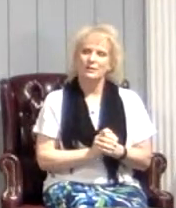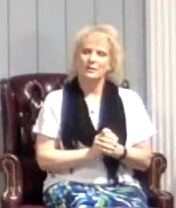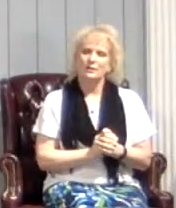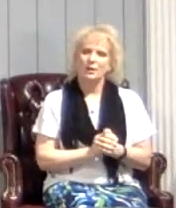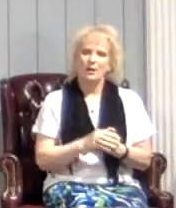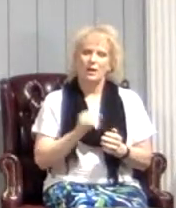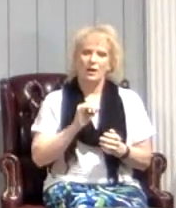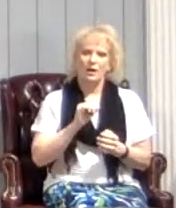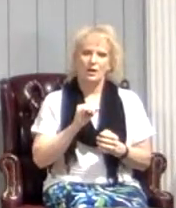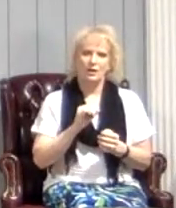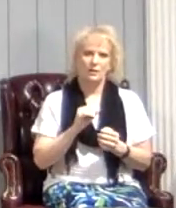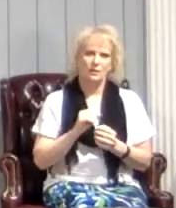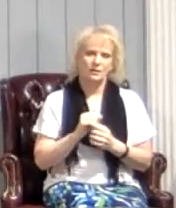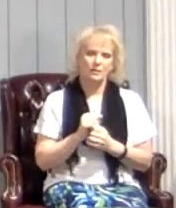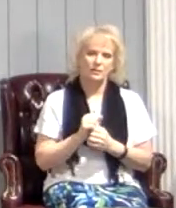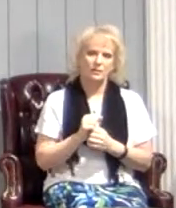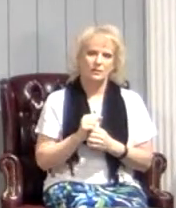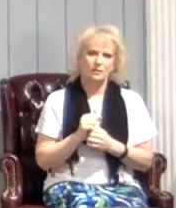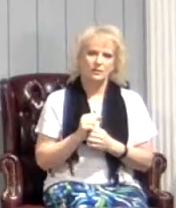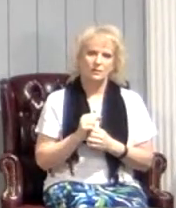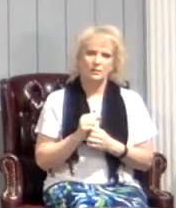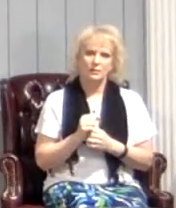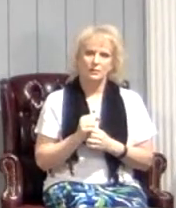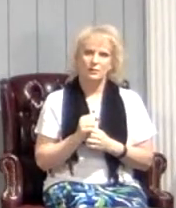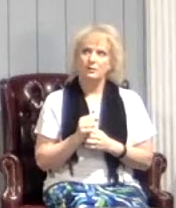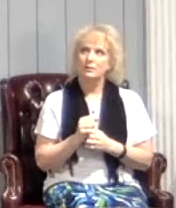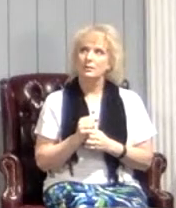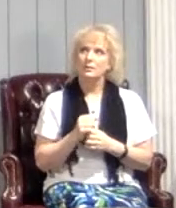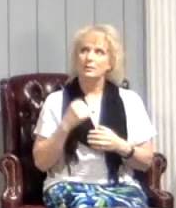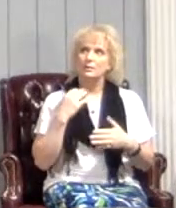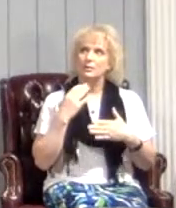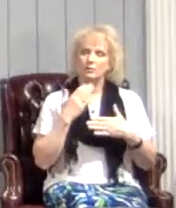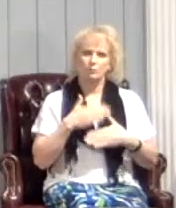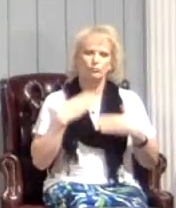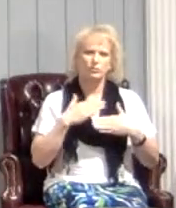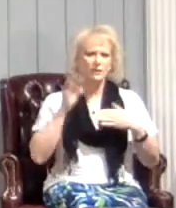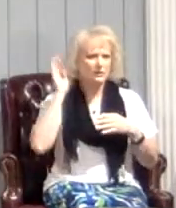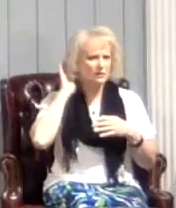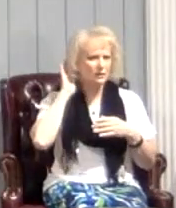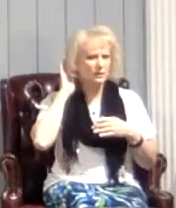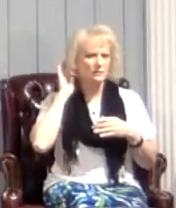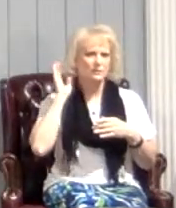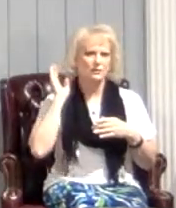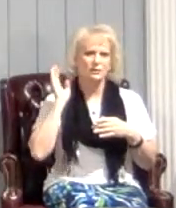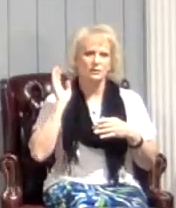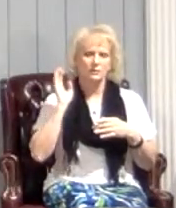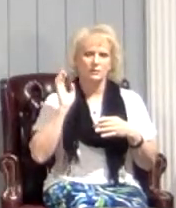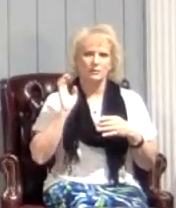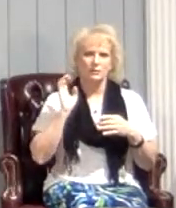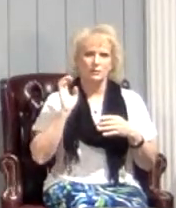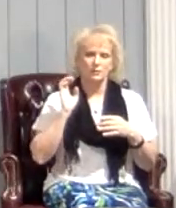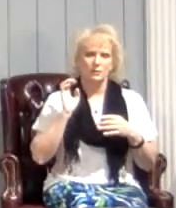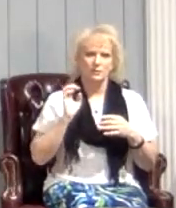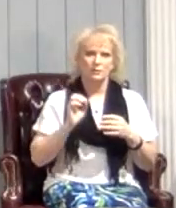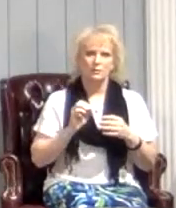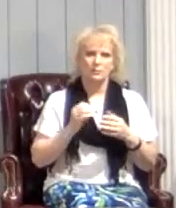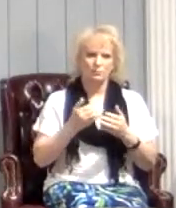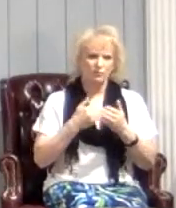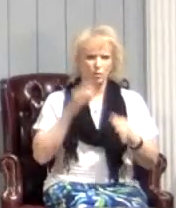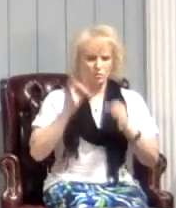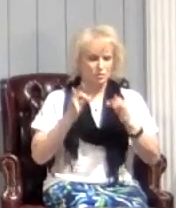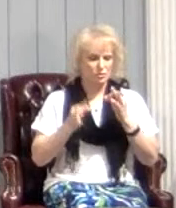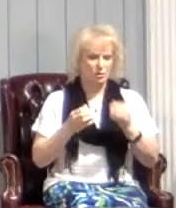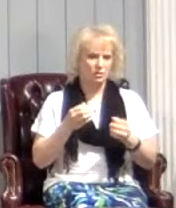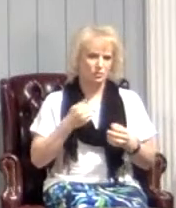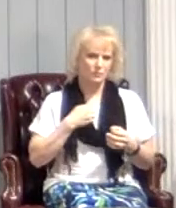I was thinking this. I told them this. And please listen, hear me out before you judge what I'm about to say.